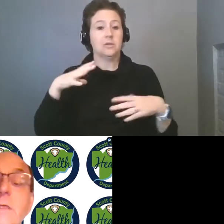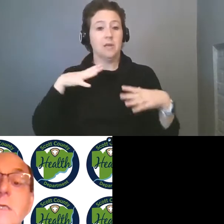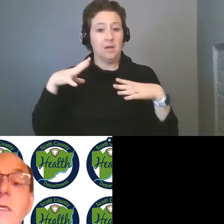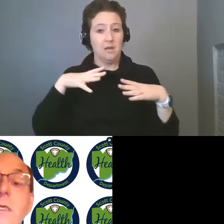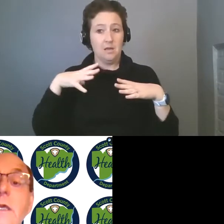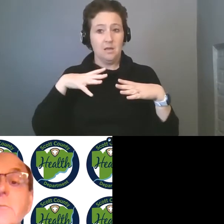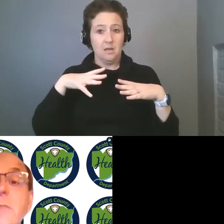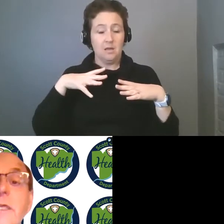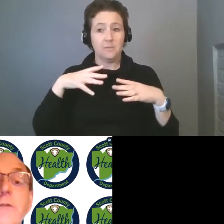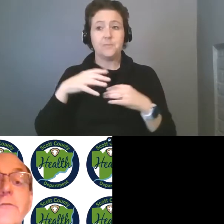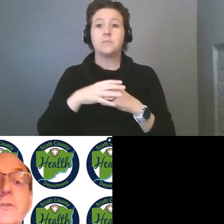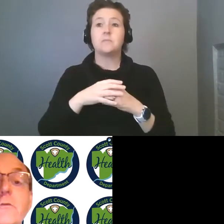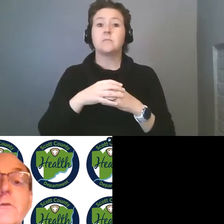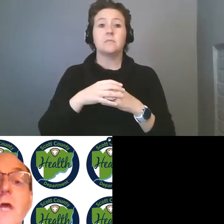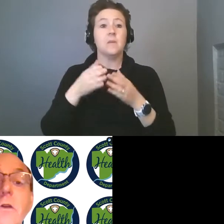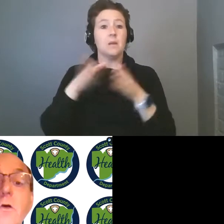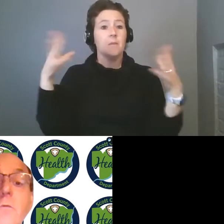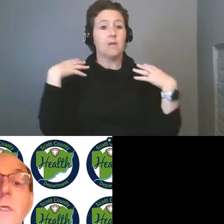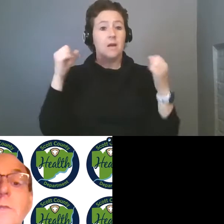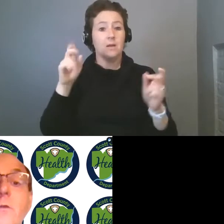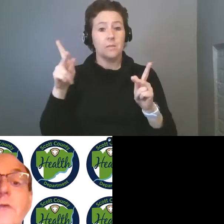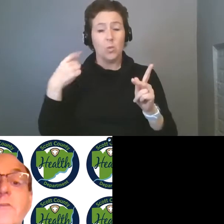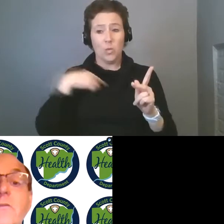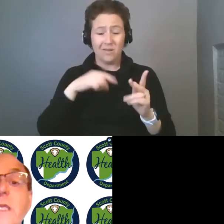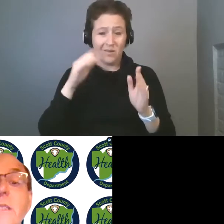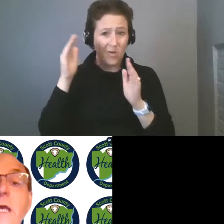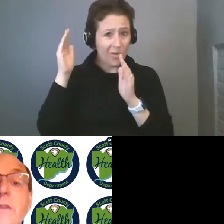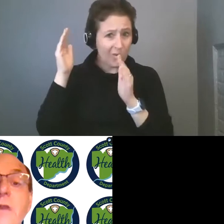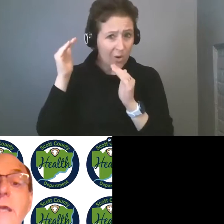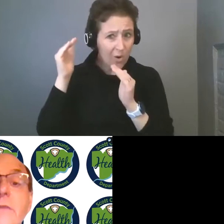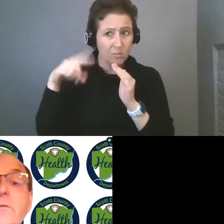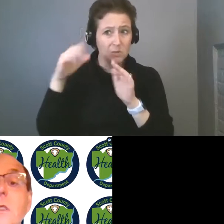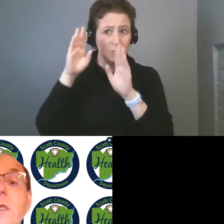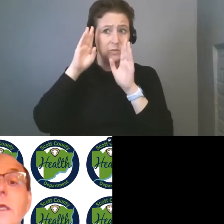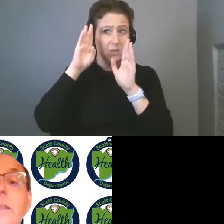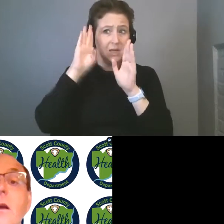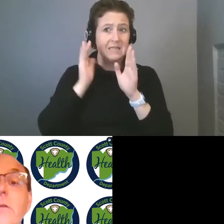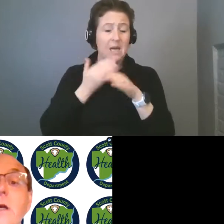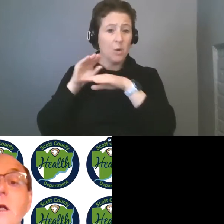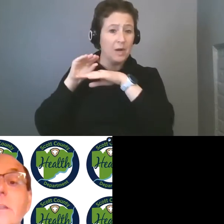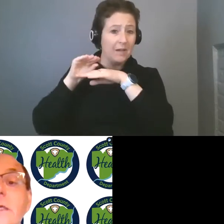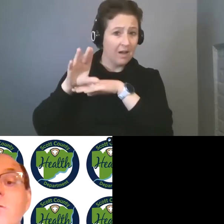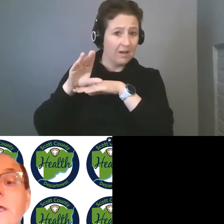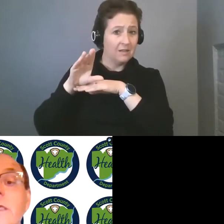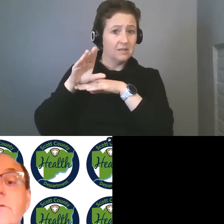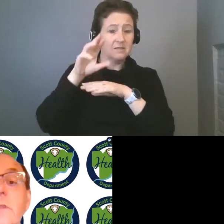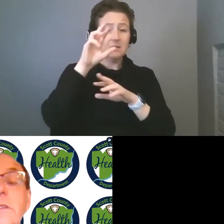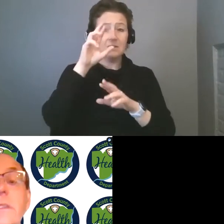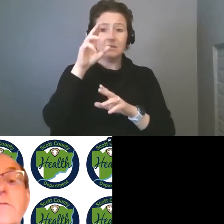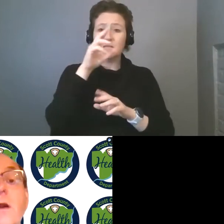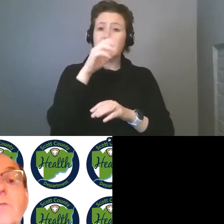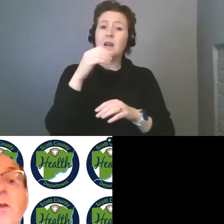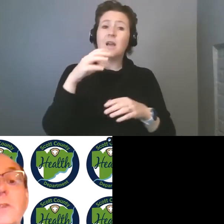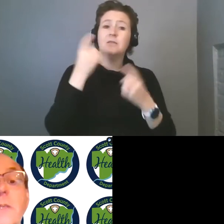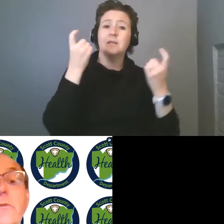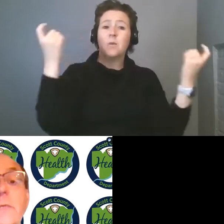pandemic. As public health officials, it's our hope that residents heed our advice and honor the holiday in ways that didn't